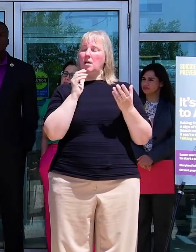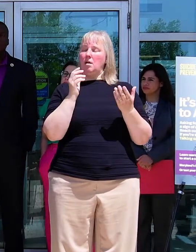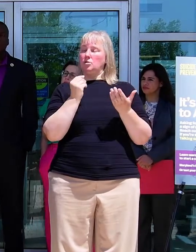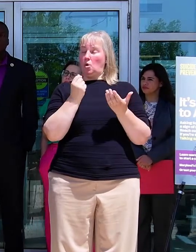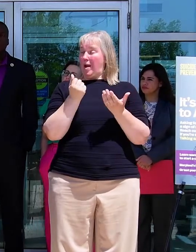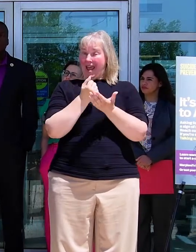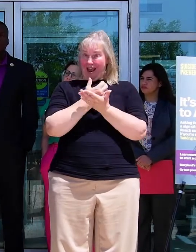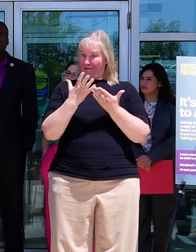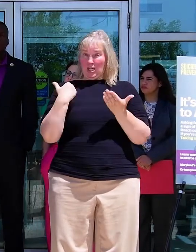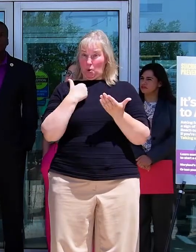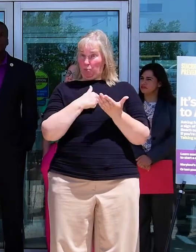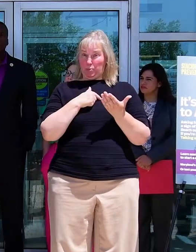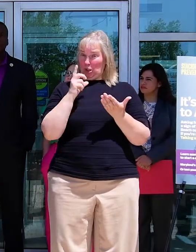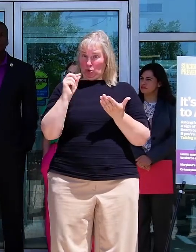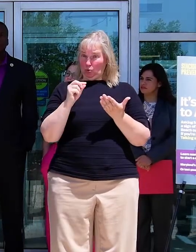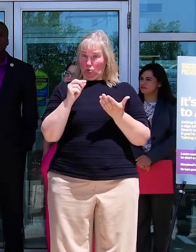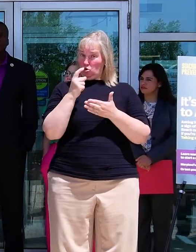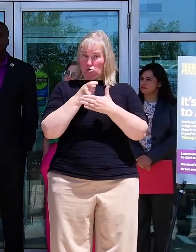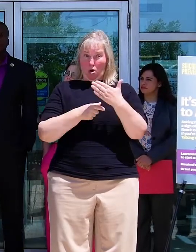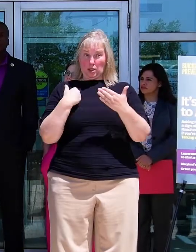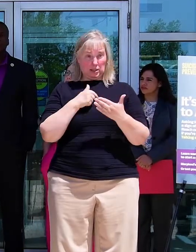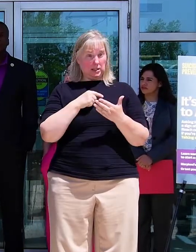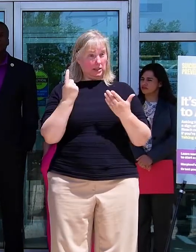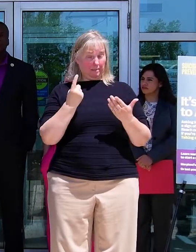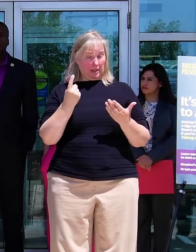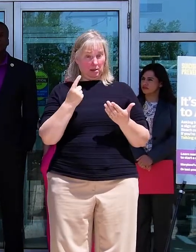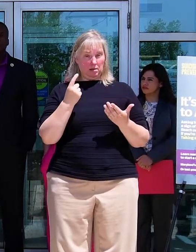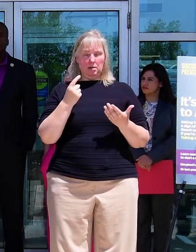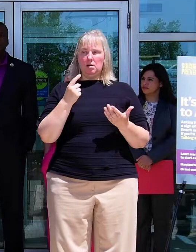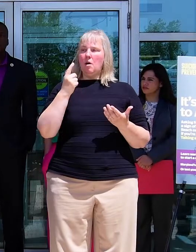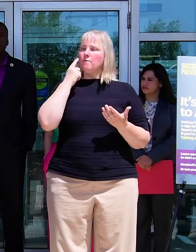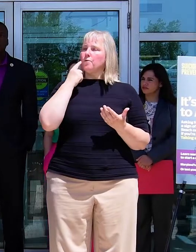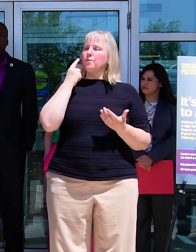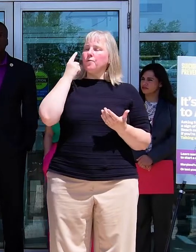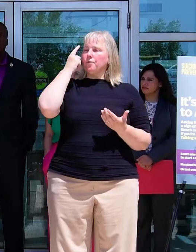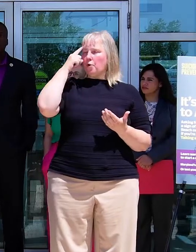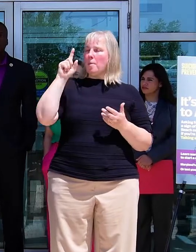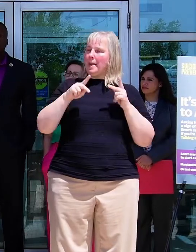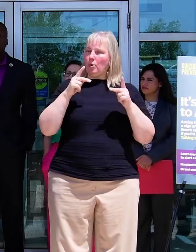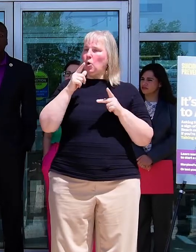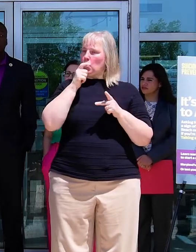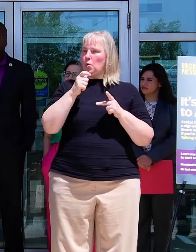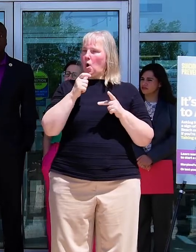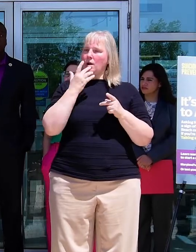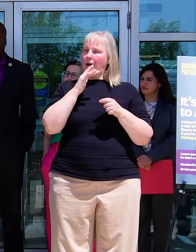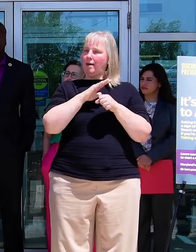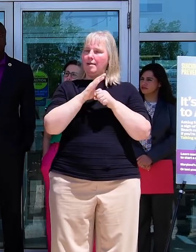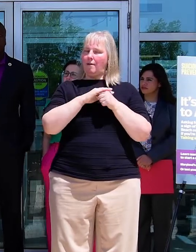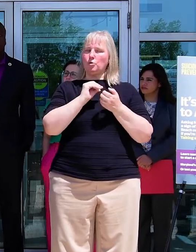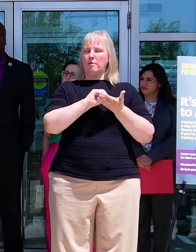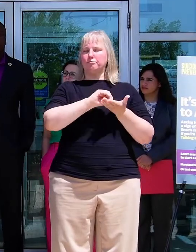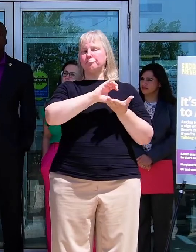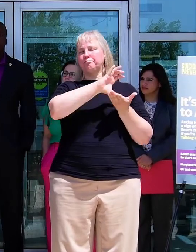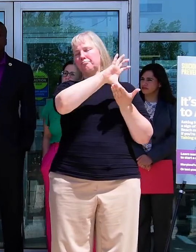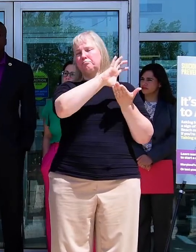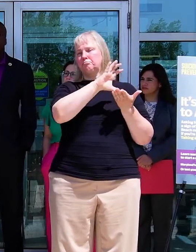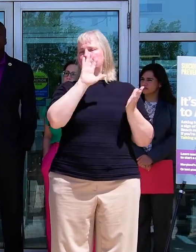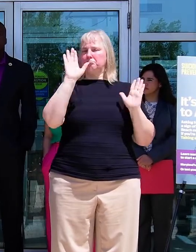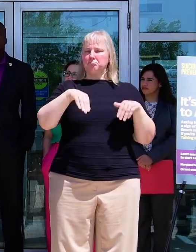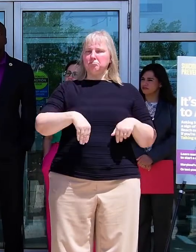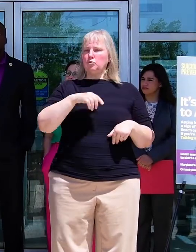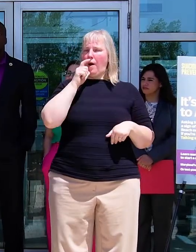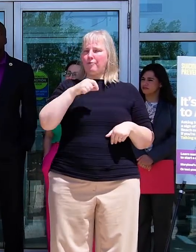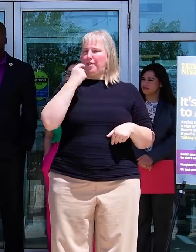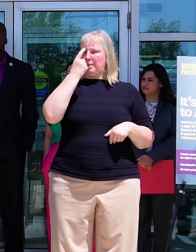do costs us something, right? And for people who are lucky enough to run a surplus, you don't really have to think about it. You just do